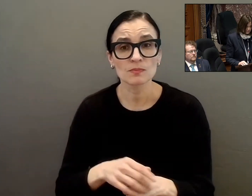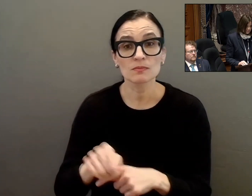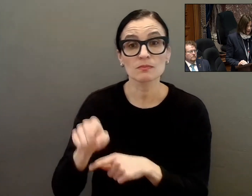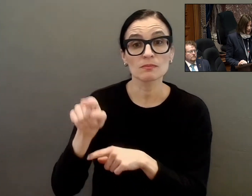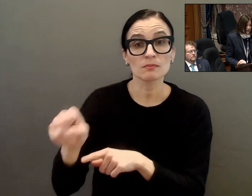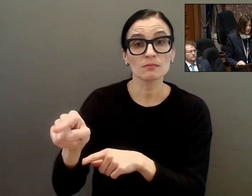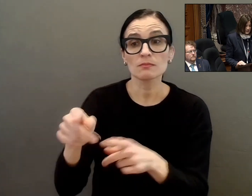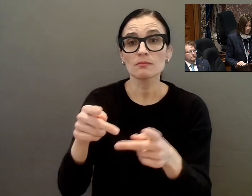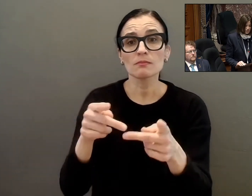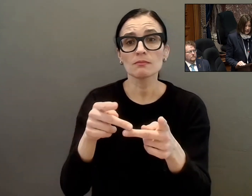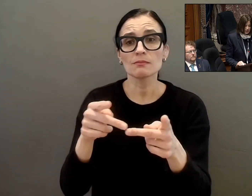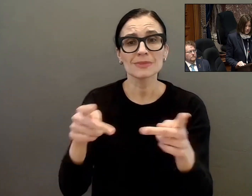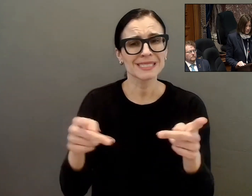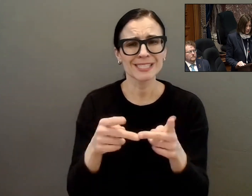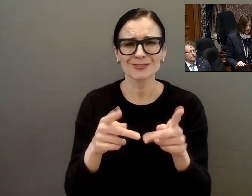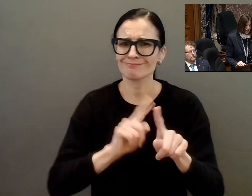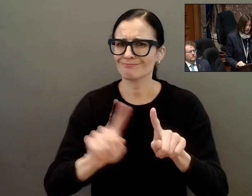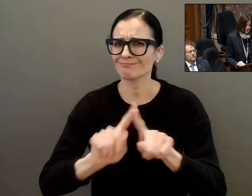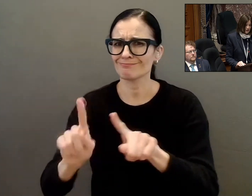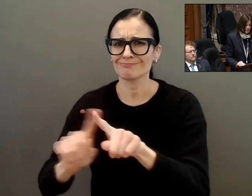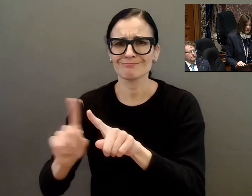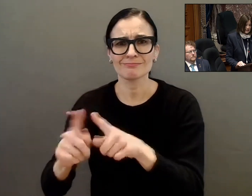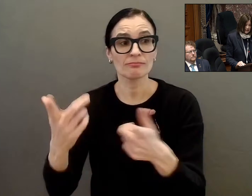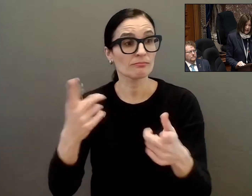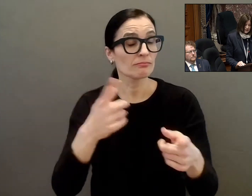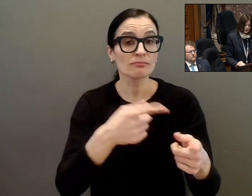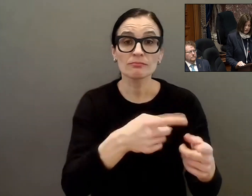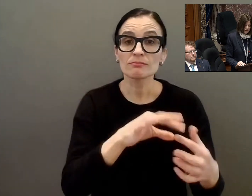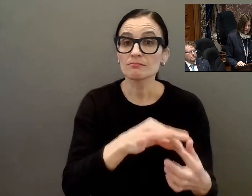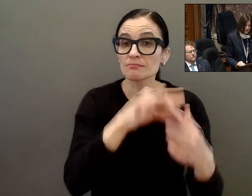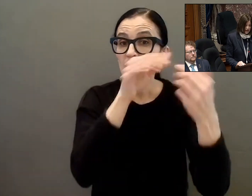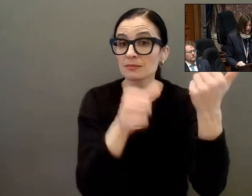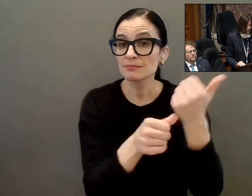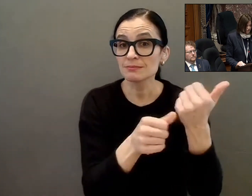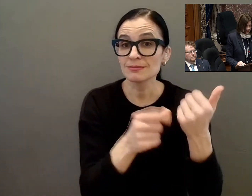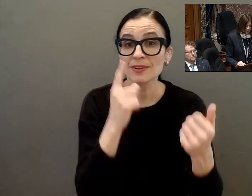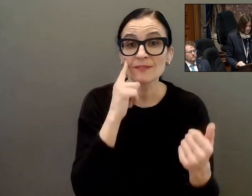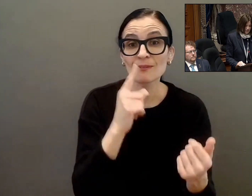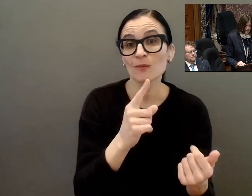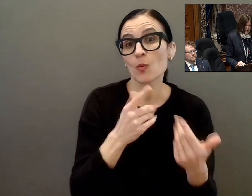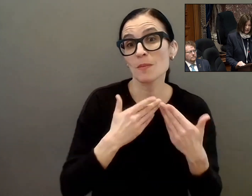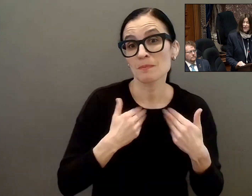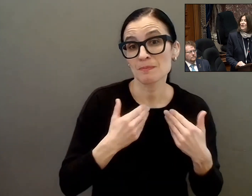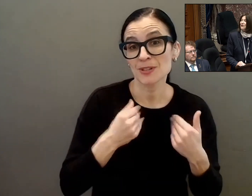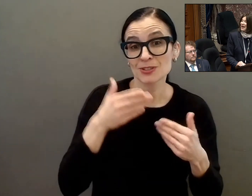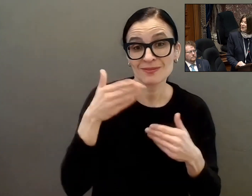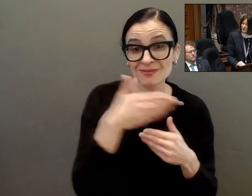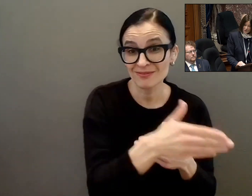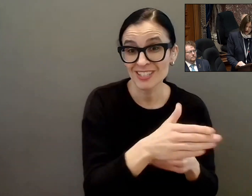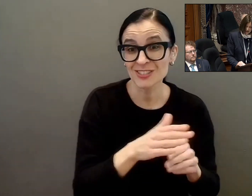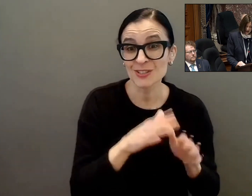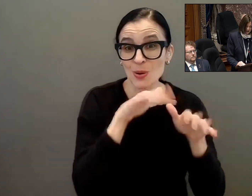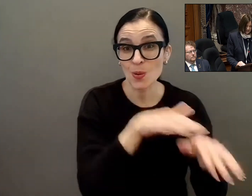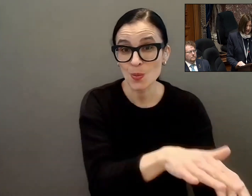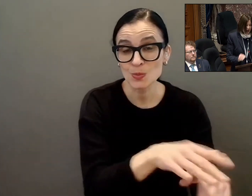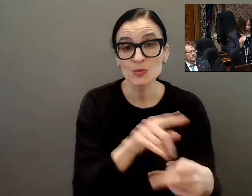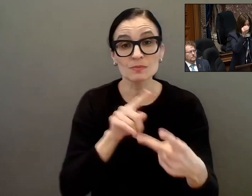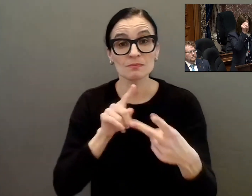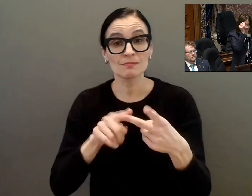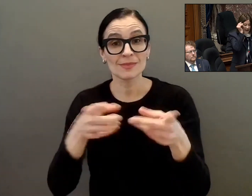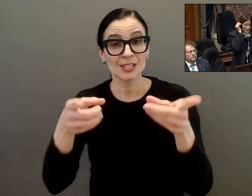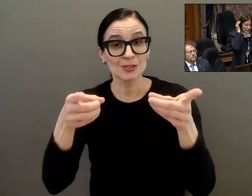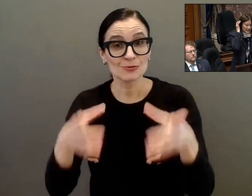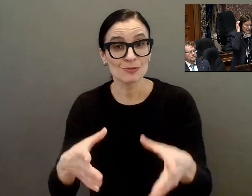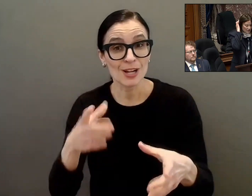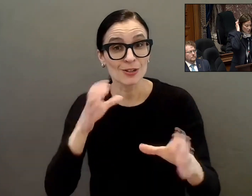Crosbie. He's been the Director of Communications with the BC Lions Football Club, Director of Communications for the Vancouver Whitecaps, and